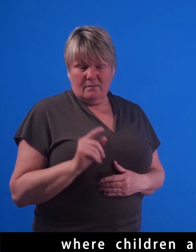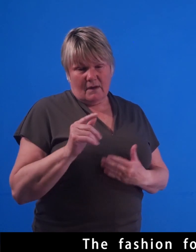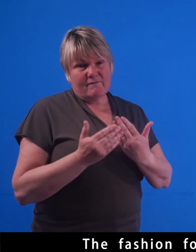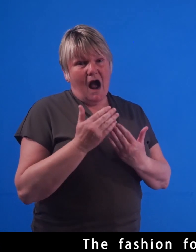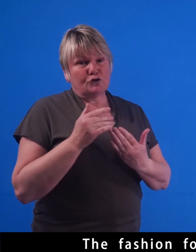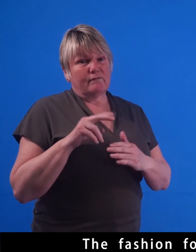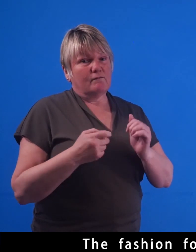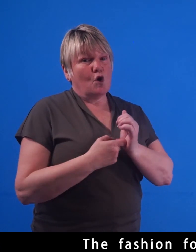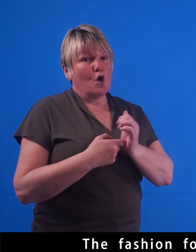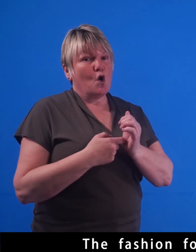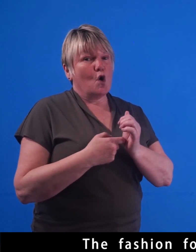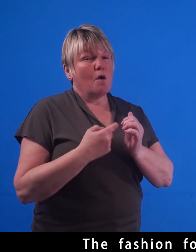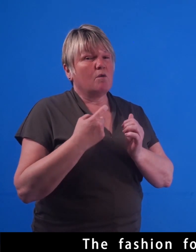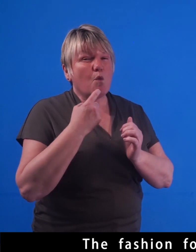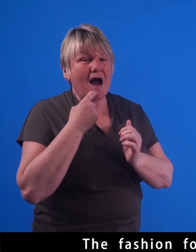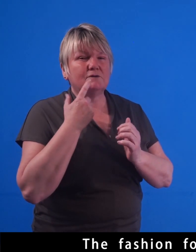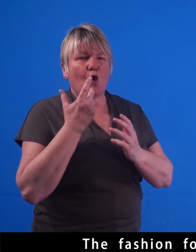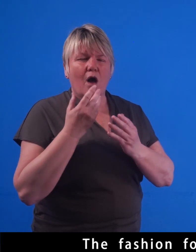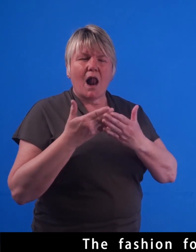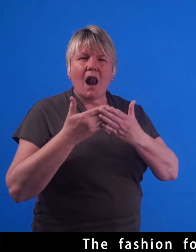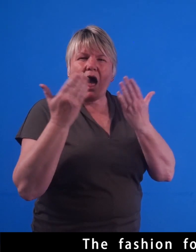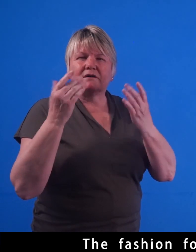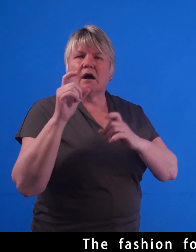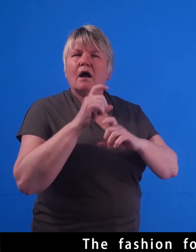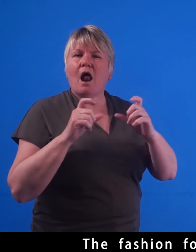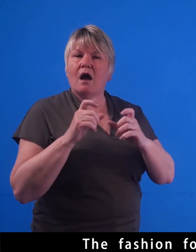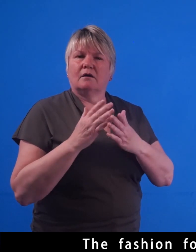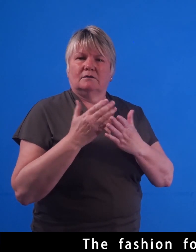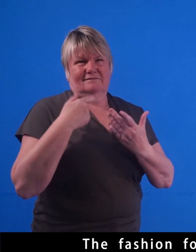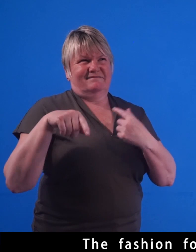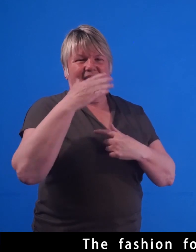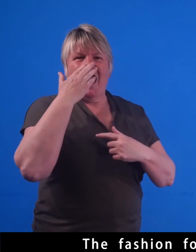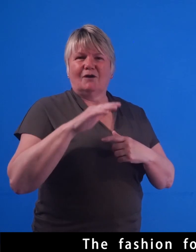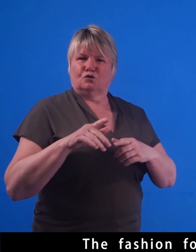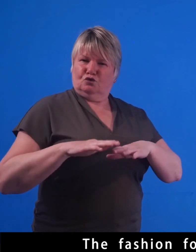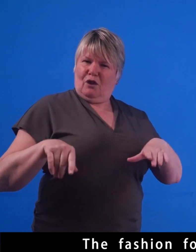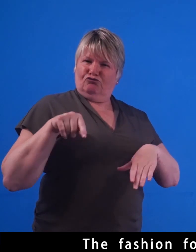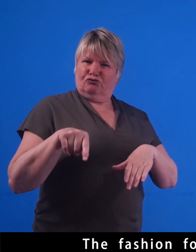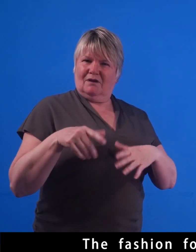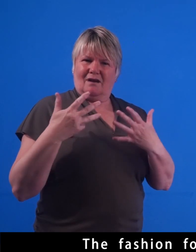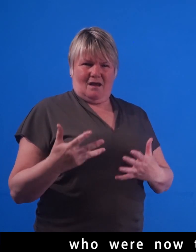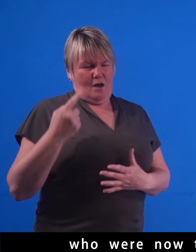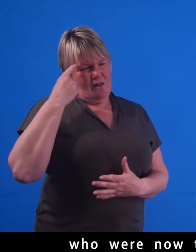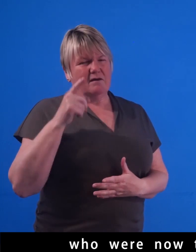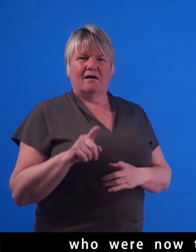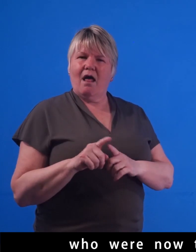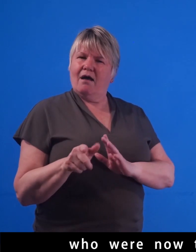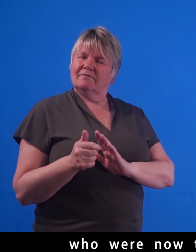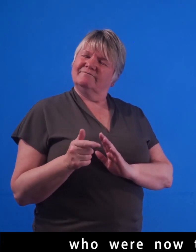The fashion for white or pale clothing reflects a change in attitudes to children, who are now thought of